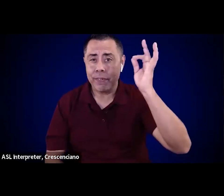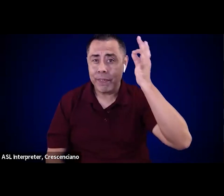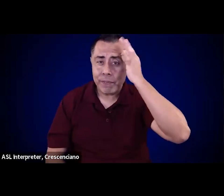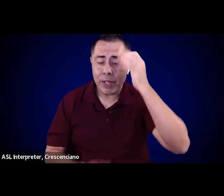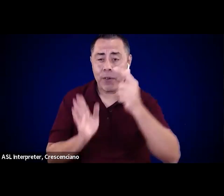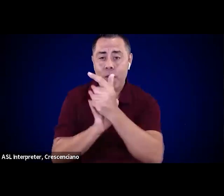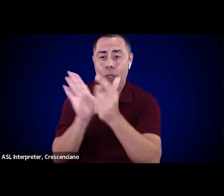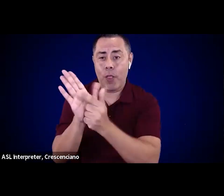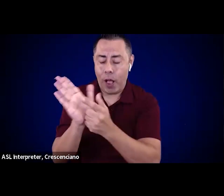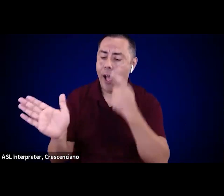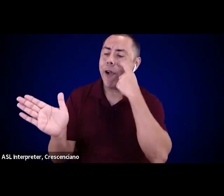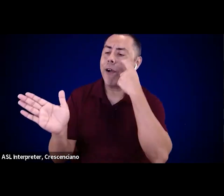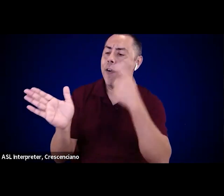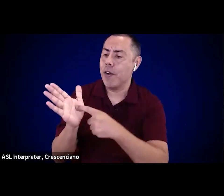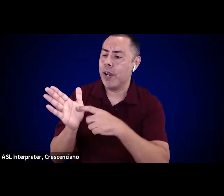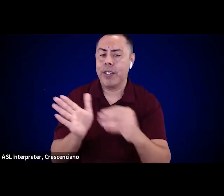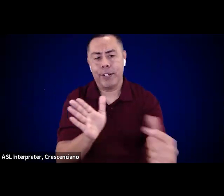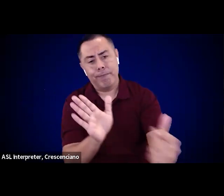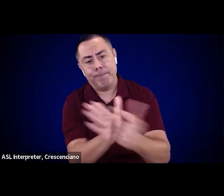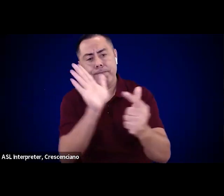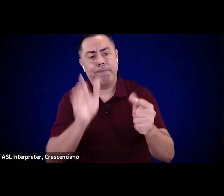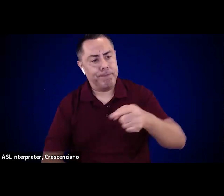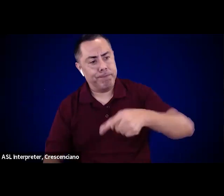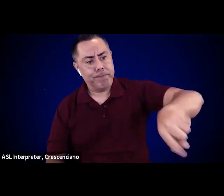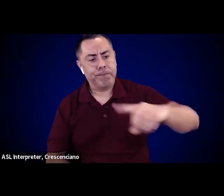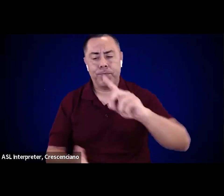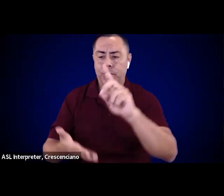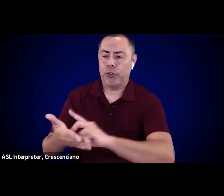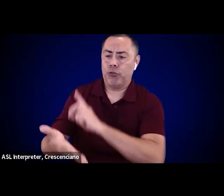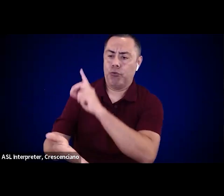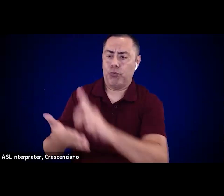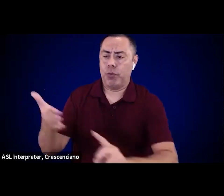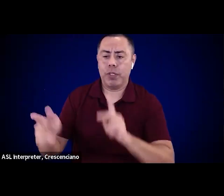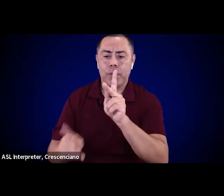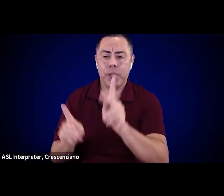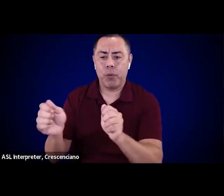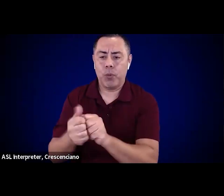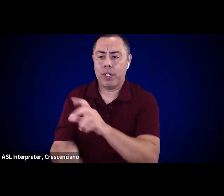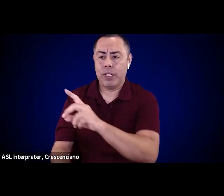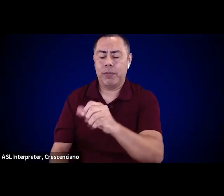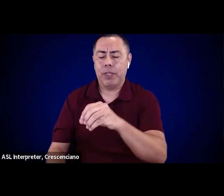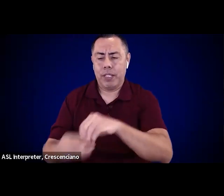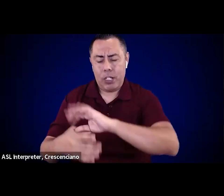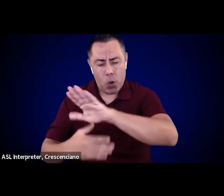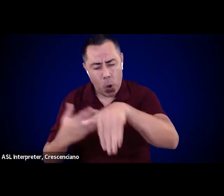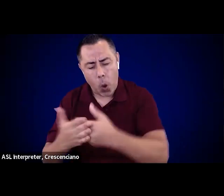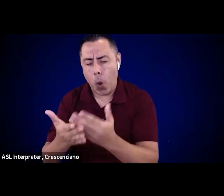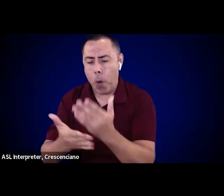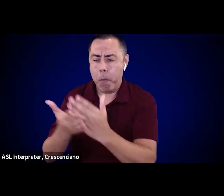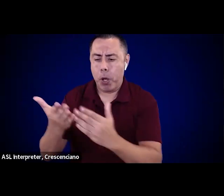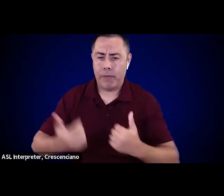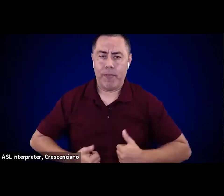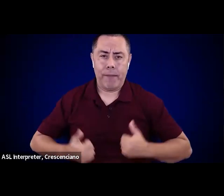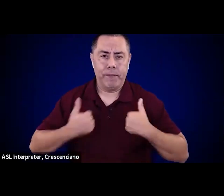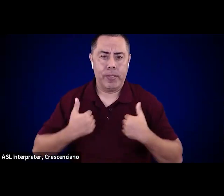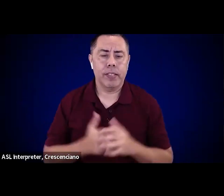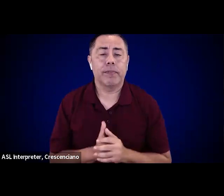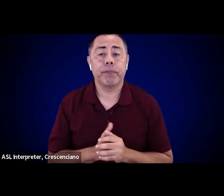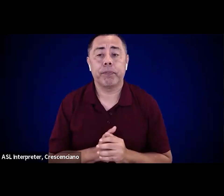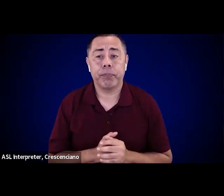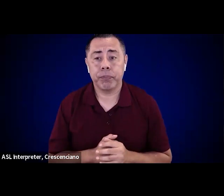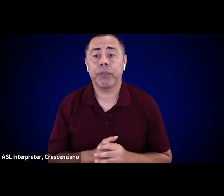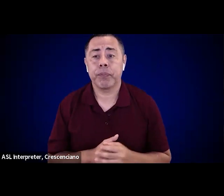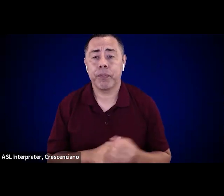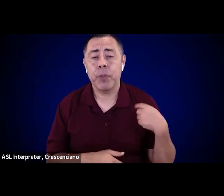the discrimination against individuals with disabilities in all areas of life. And as we will end up